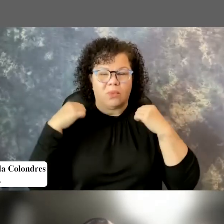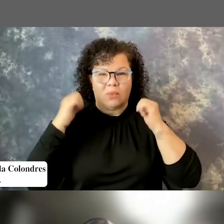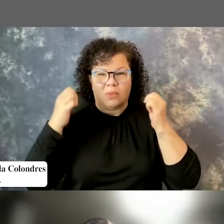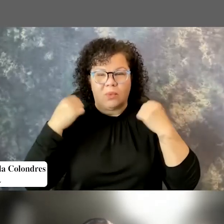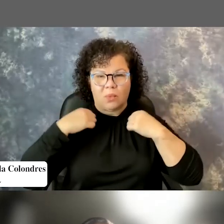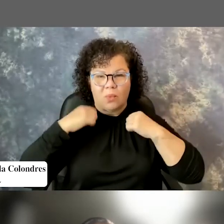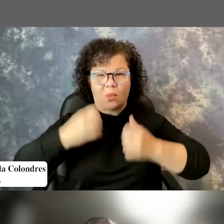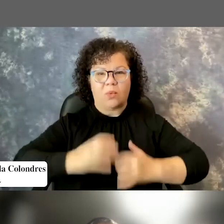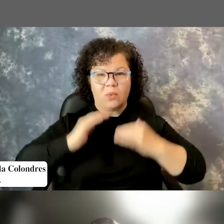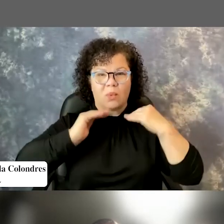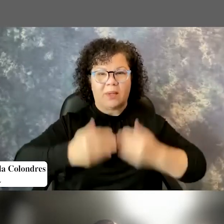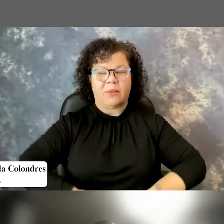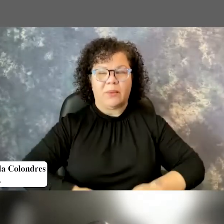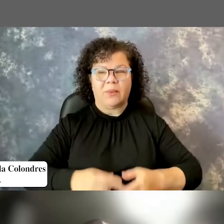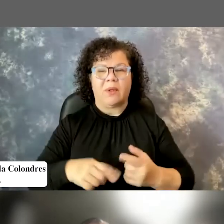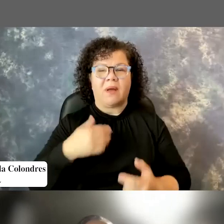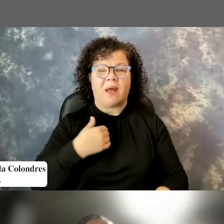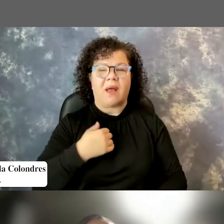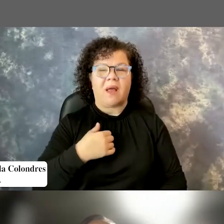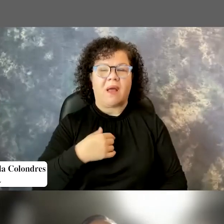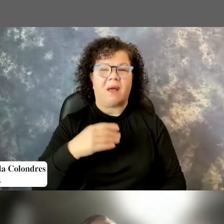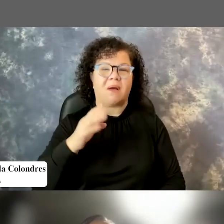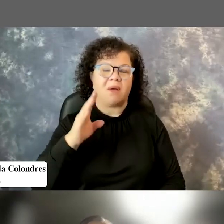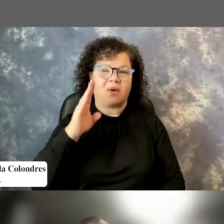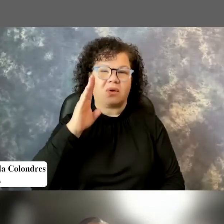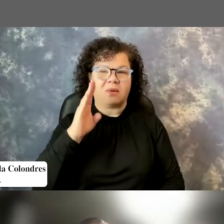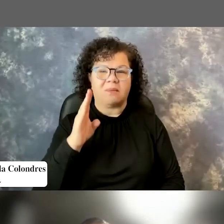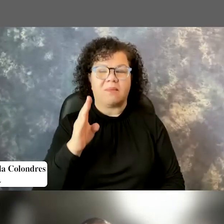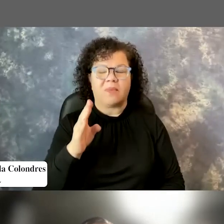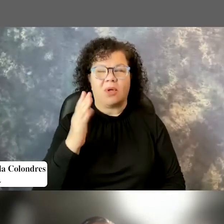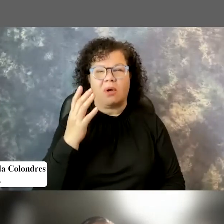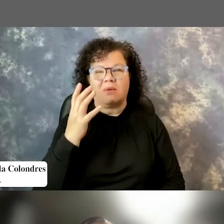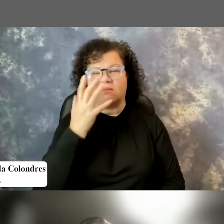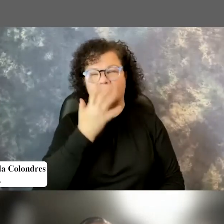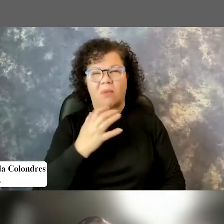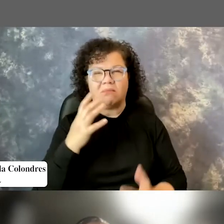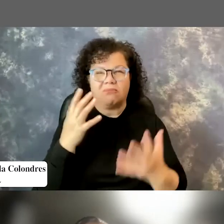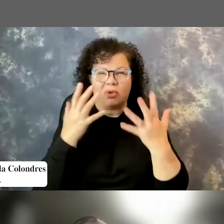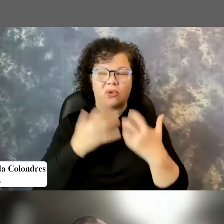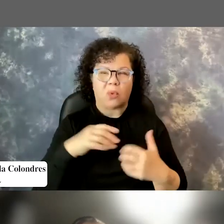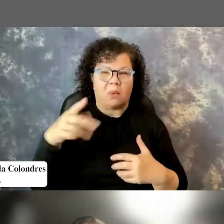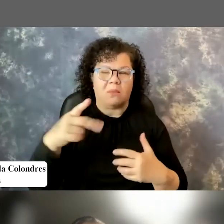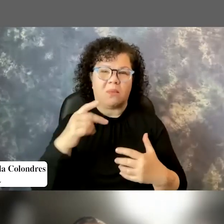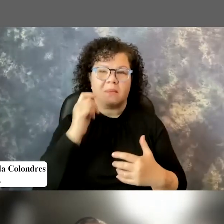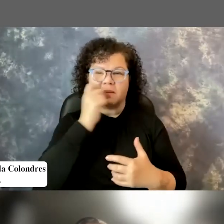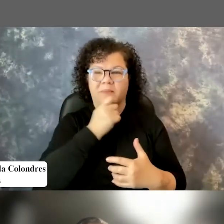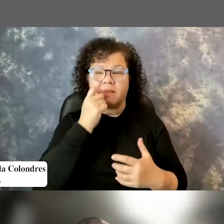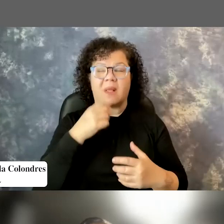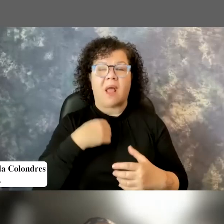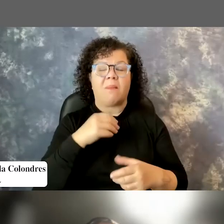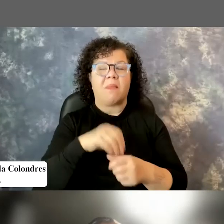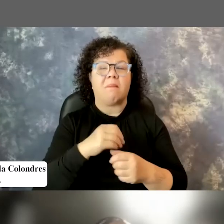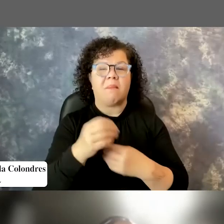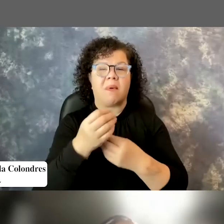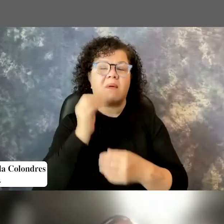have some dark purple lipstick on. And in my background, I'm in my home office,